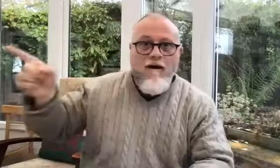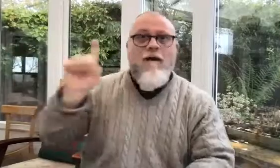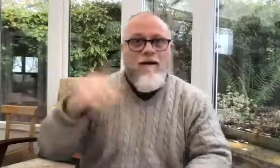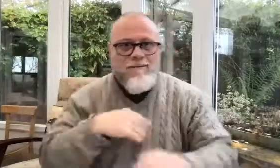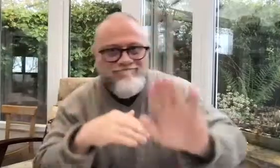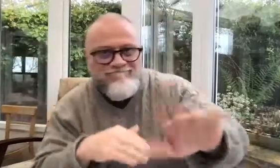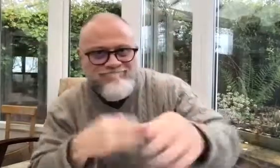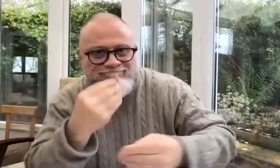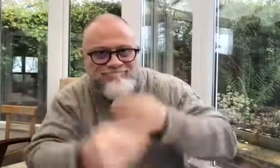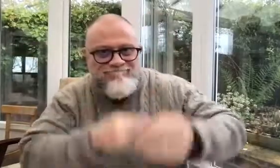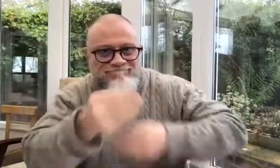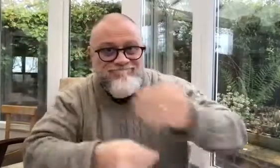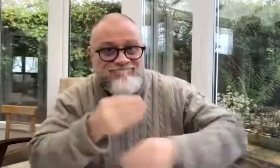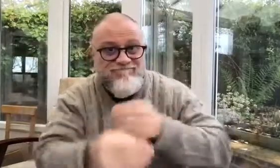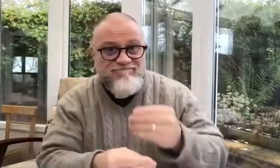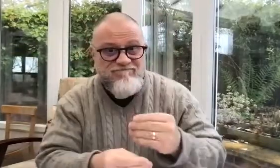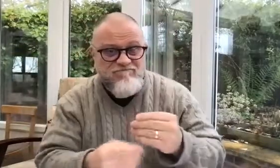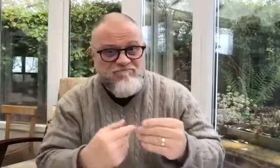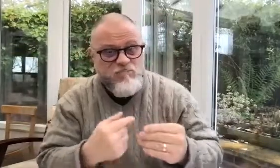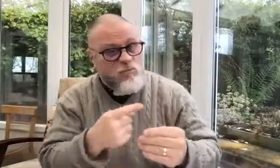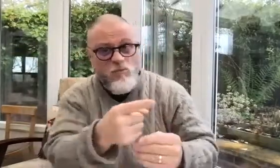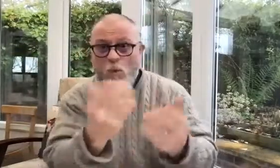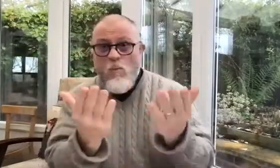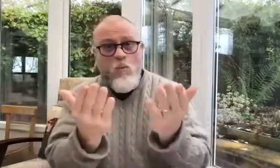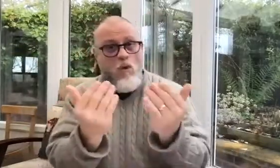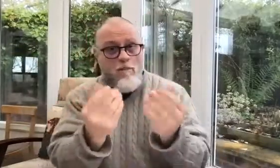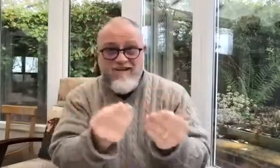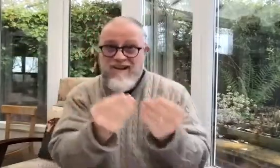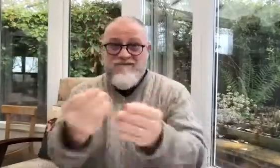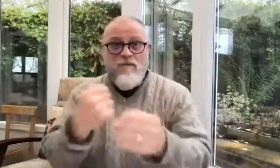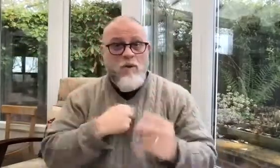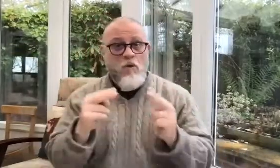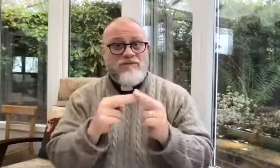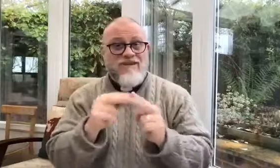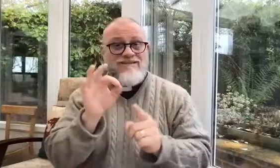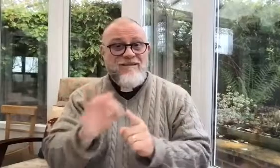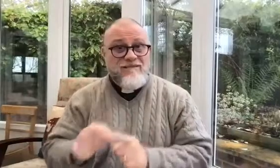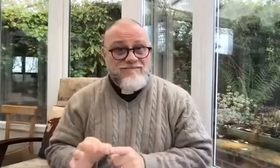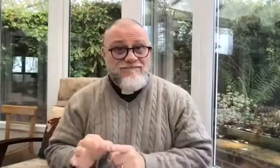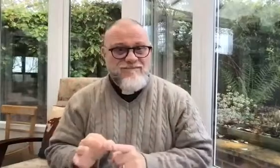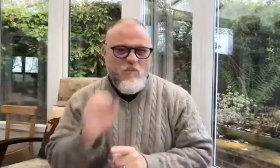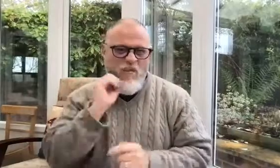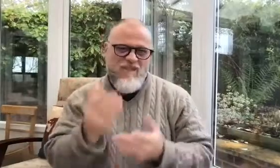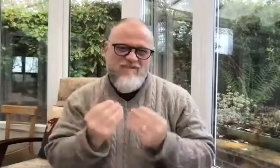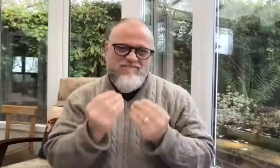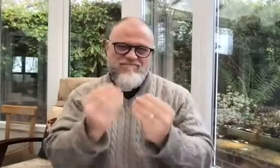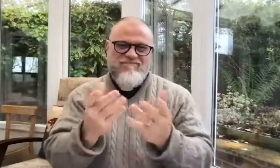and you think, oh, you think of me and Neil, maybe you could explain about, that I'm the deaf priest,